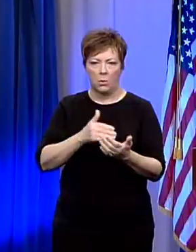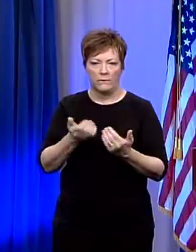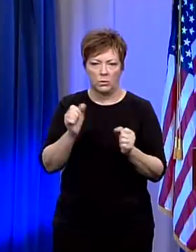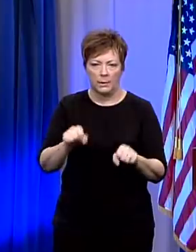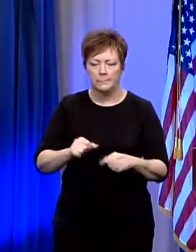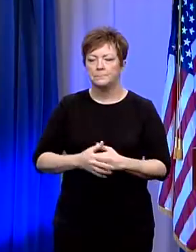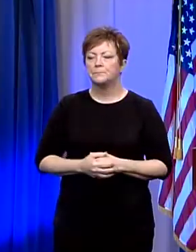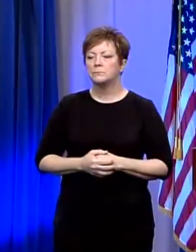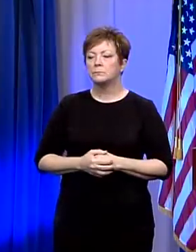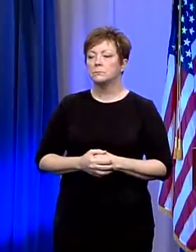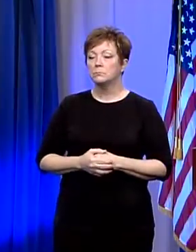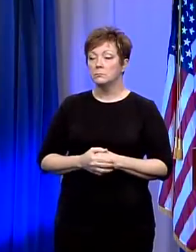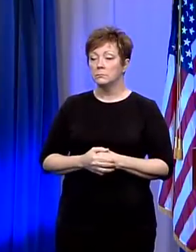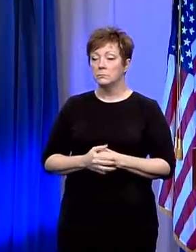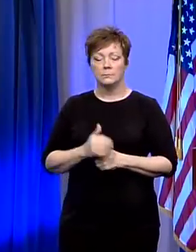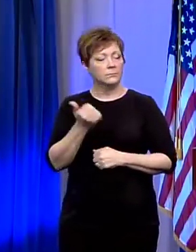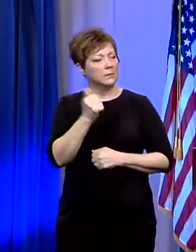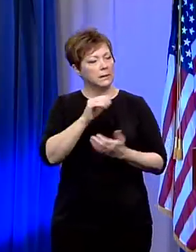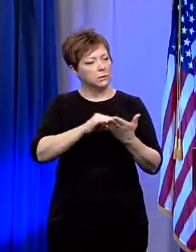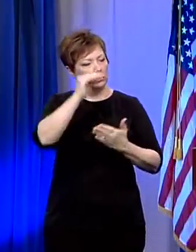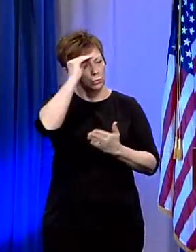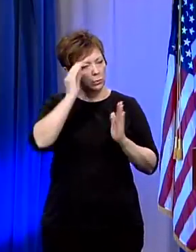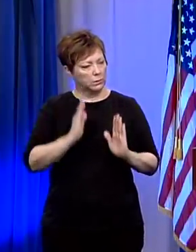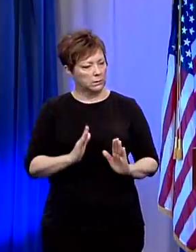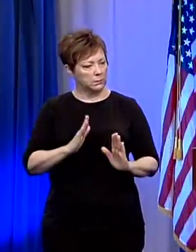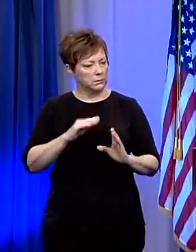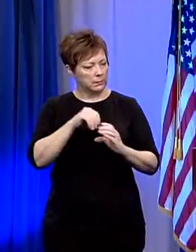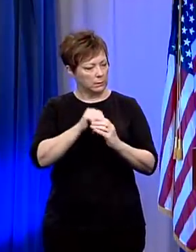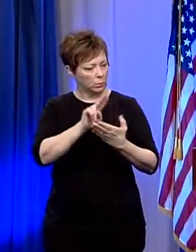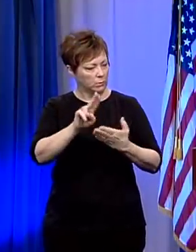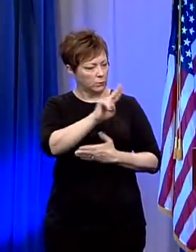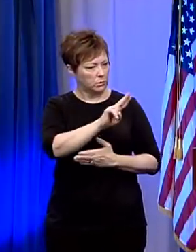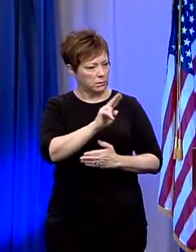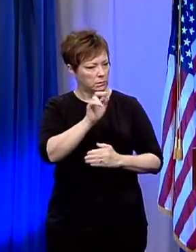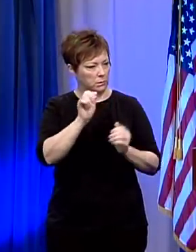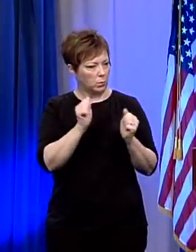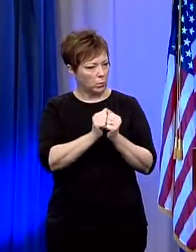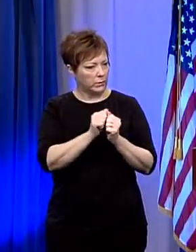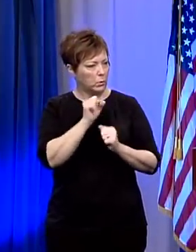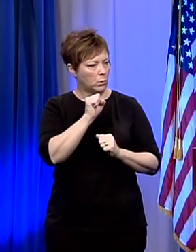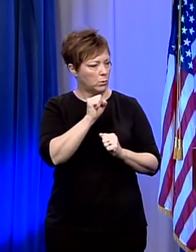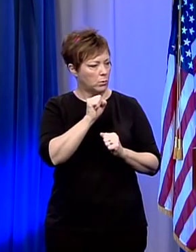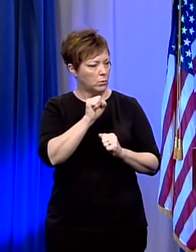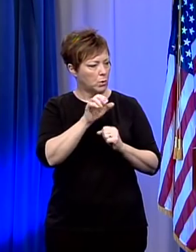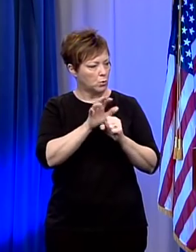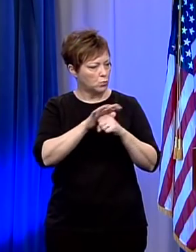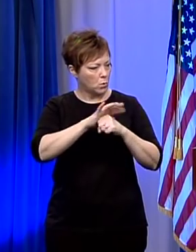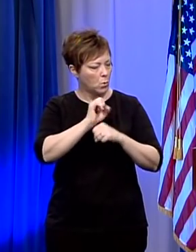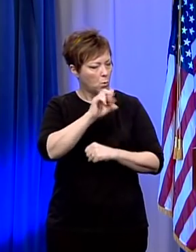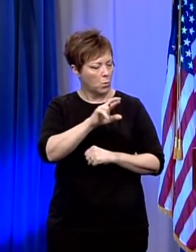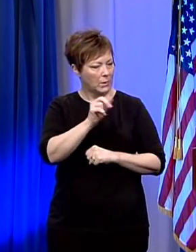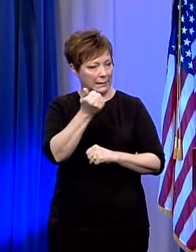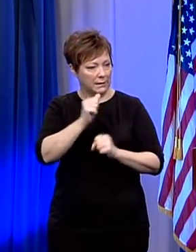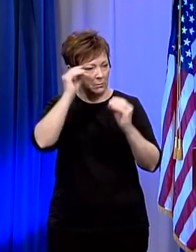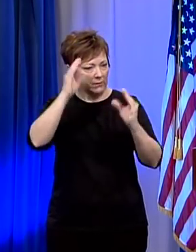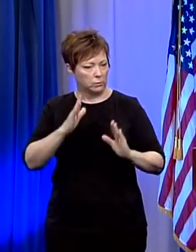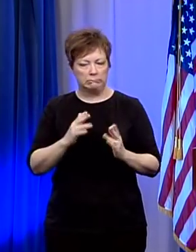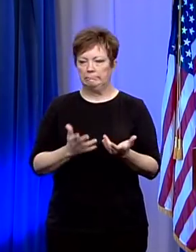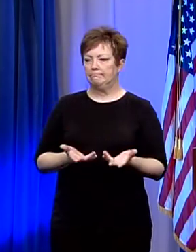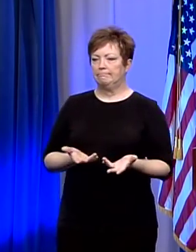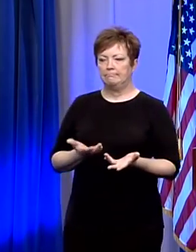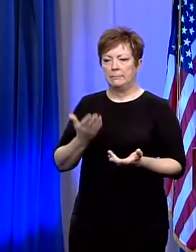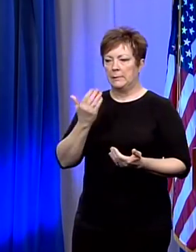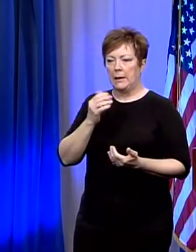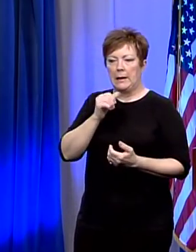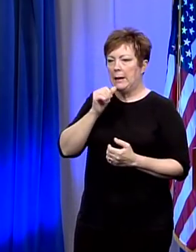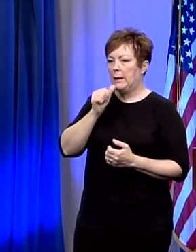at any universities with this, or any professors? I don't know the answer to that. I